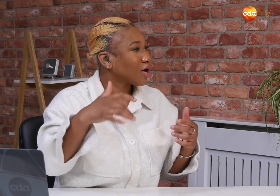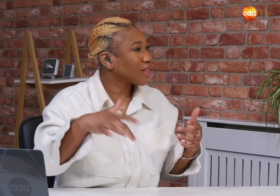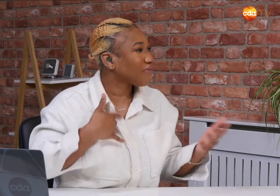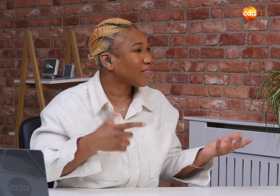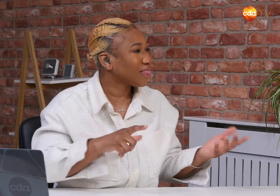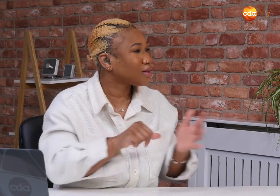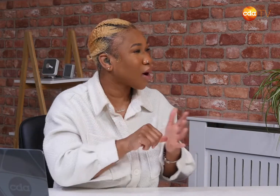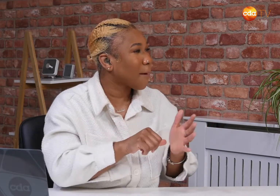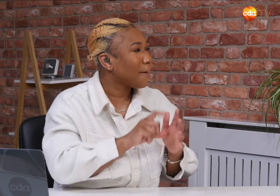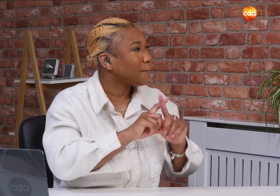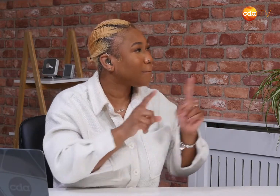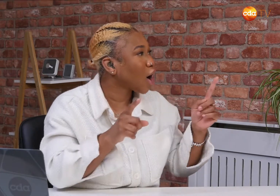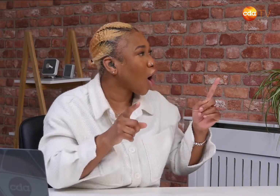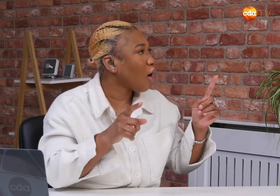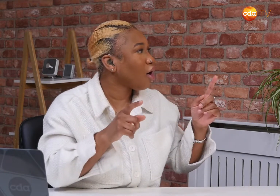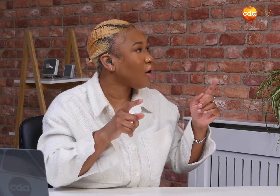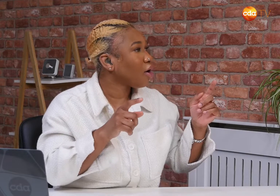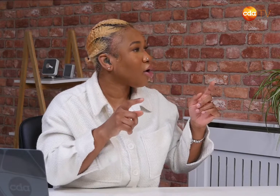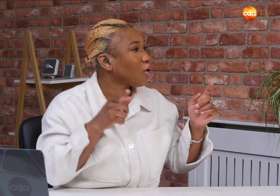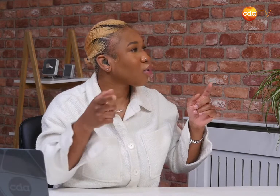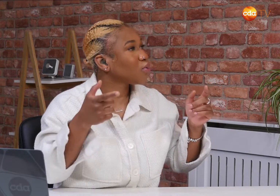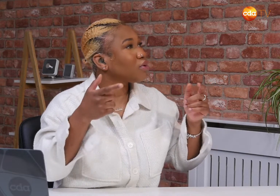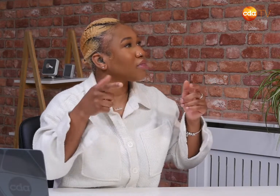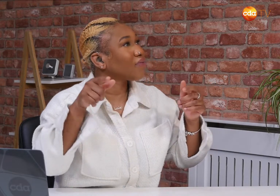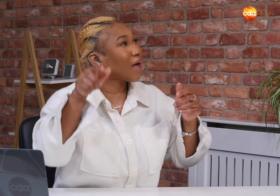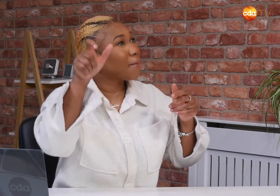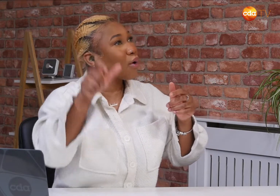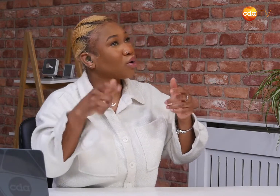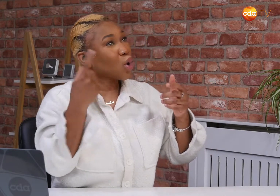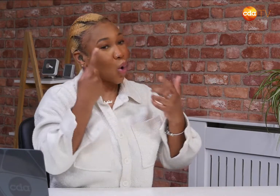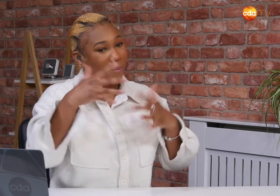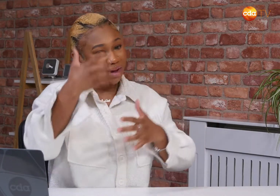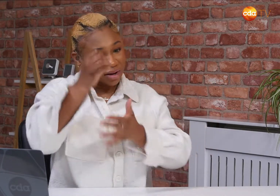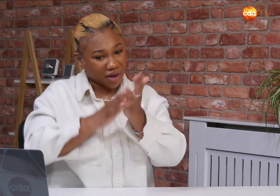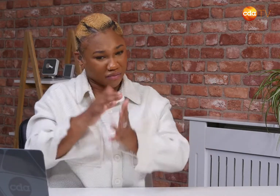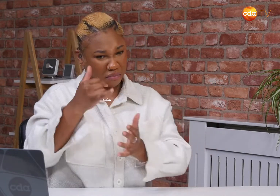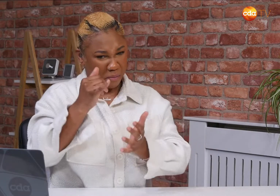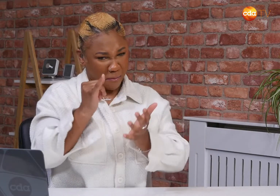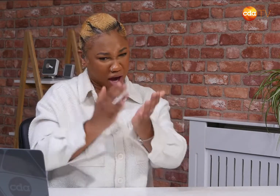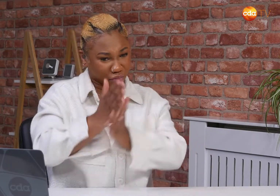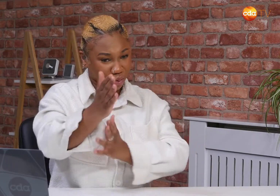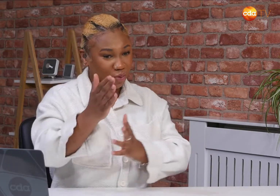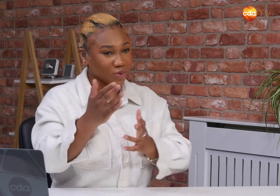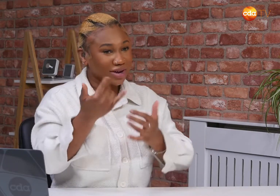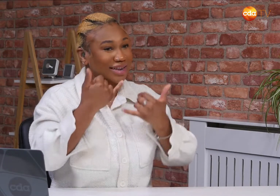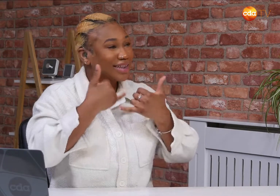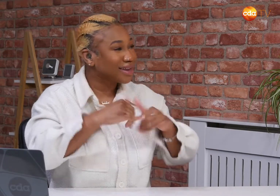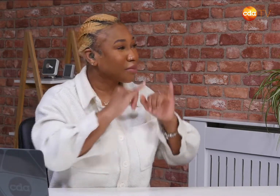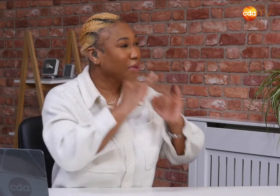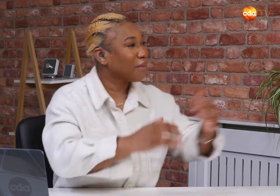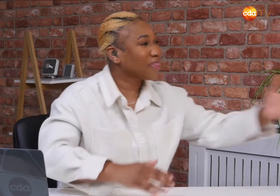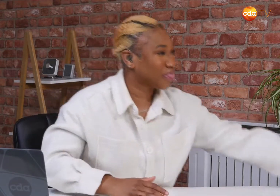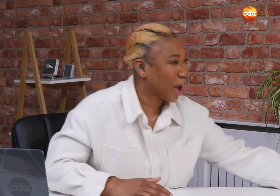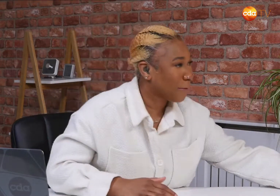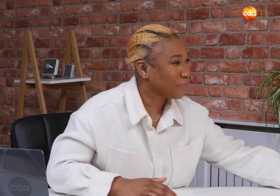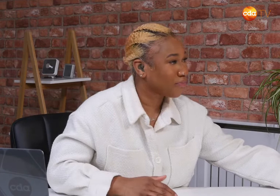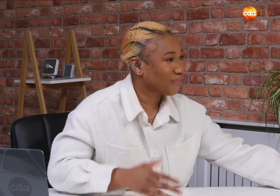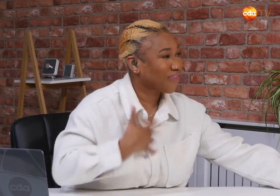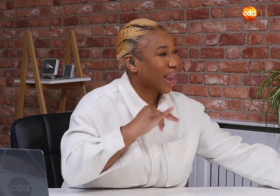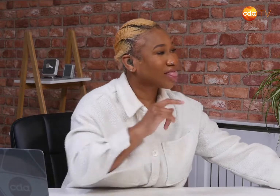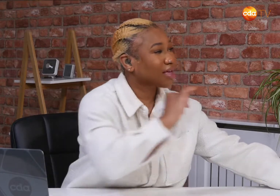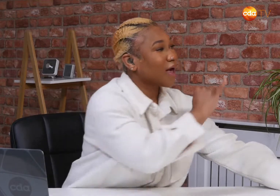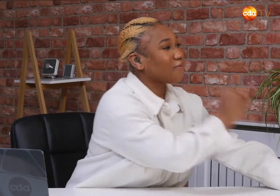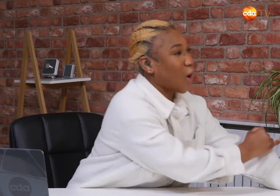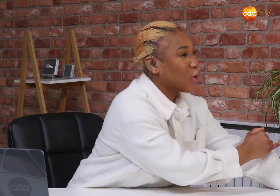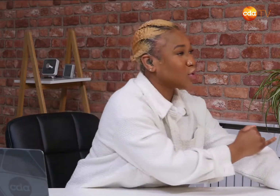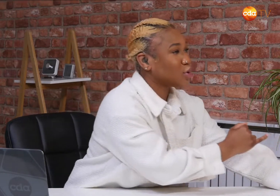could affect people in a certain way or maybe hurt their feelings. But at the same time, the person who's been through that experience